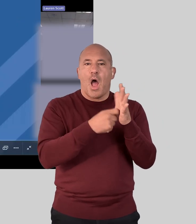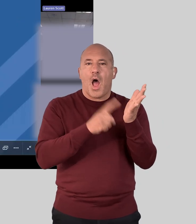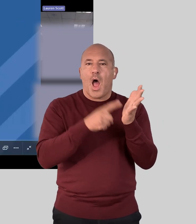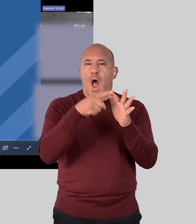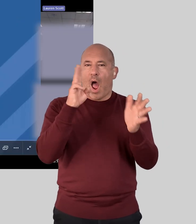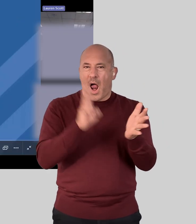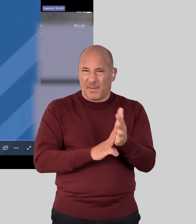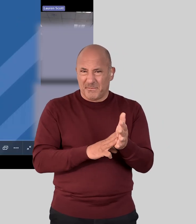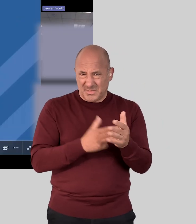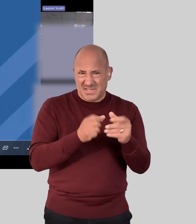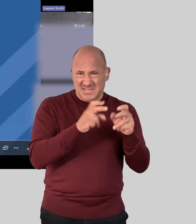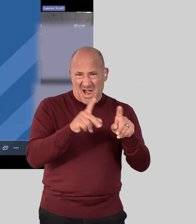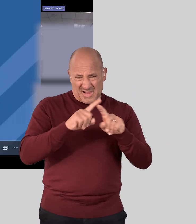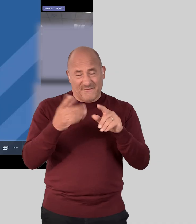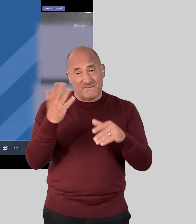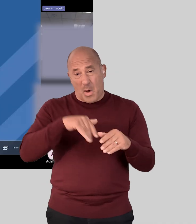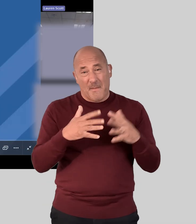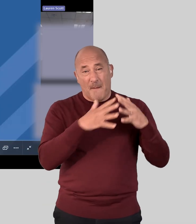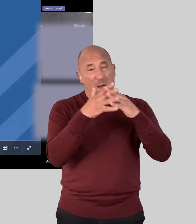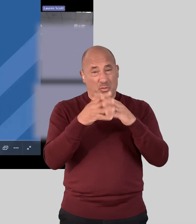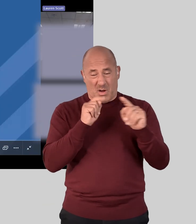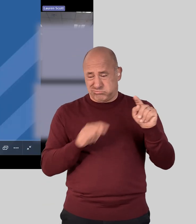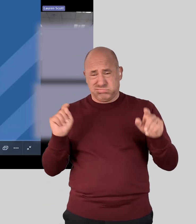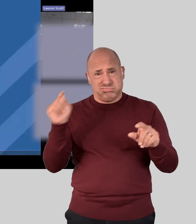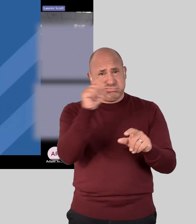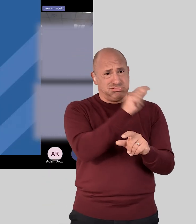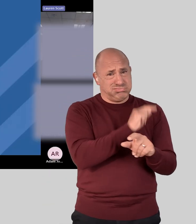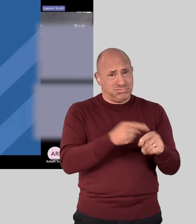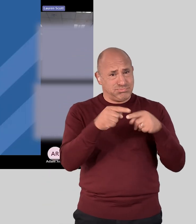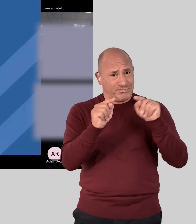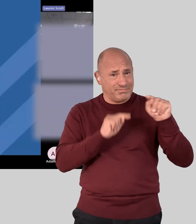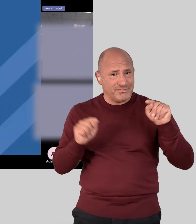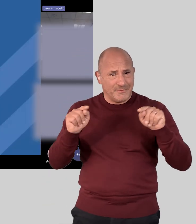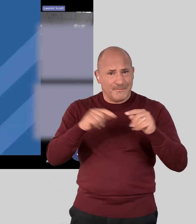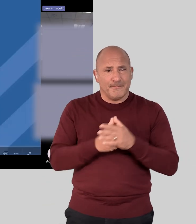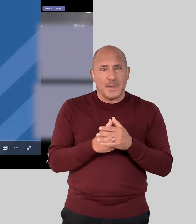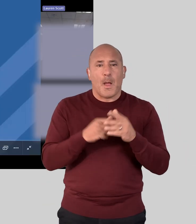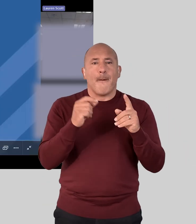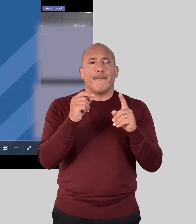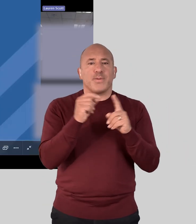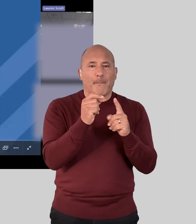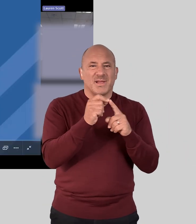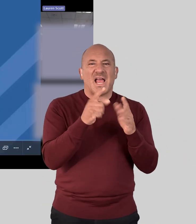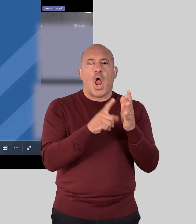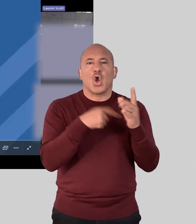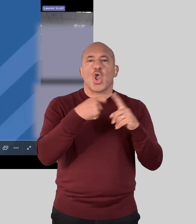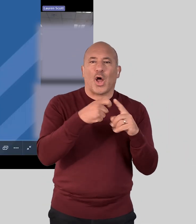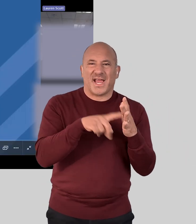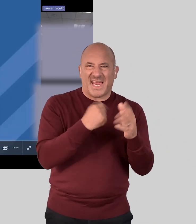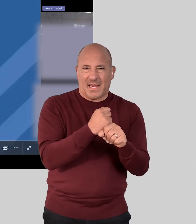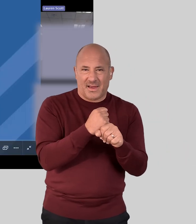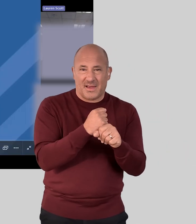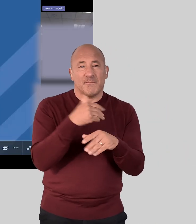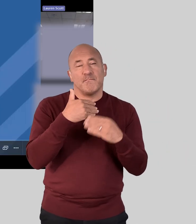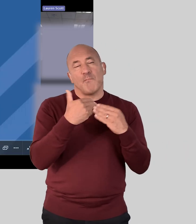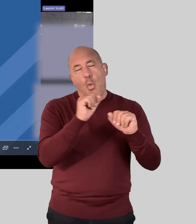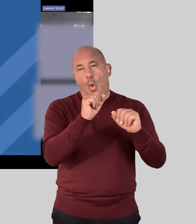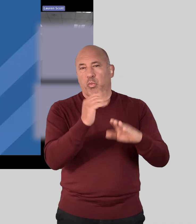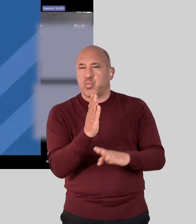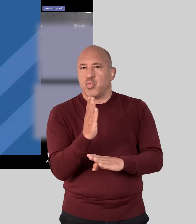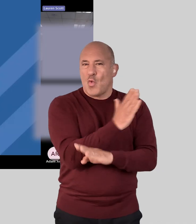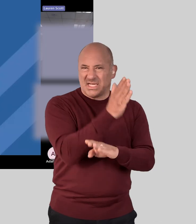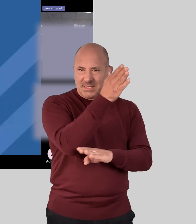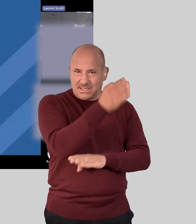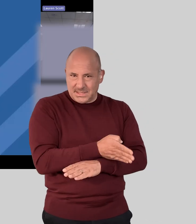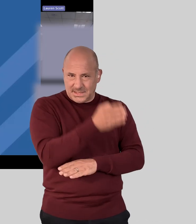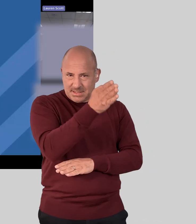all these different styles, they came from different parts of the US as well. So popping and locking came from more of the